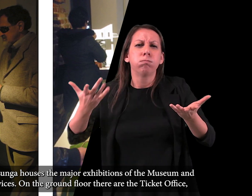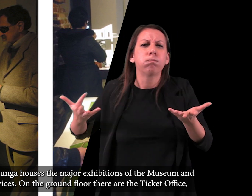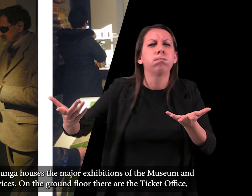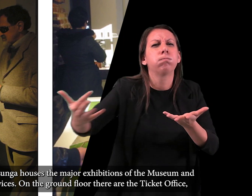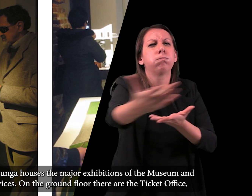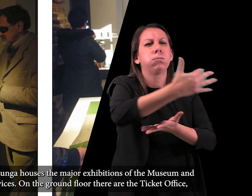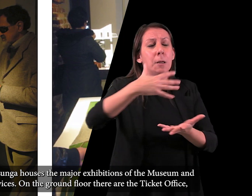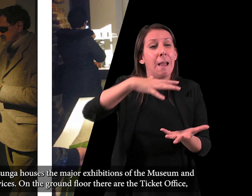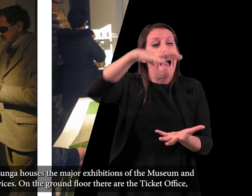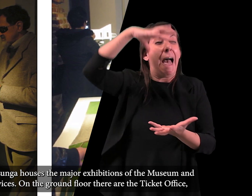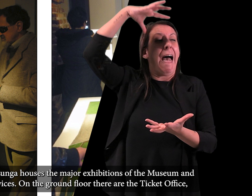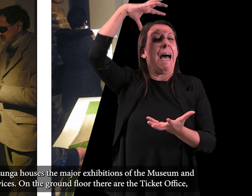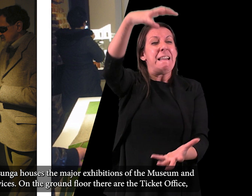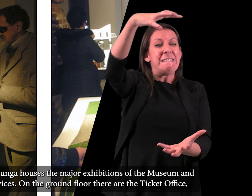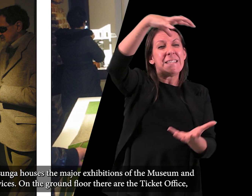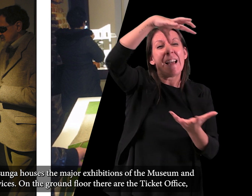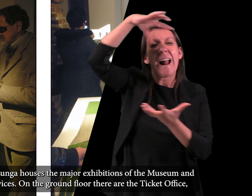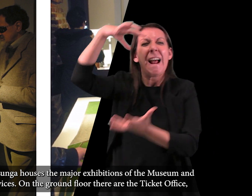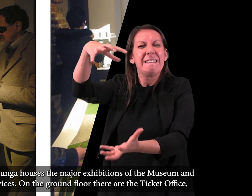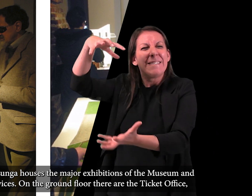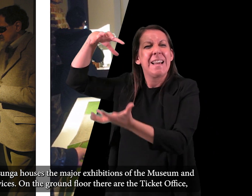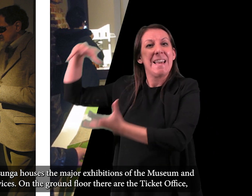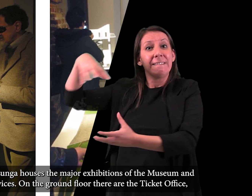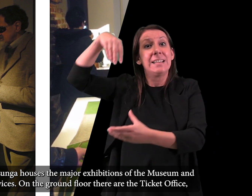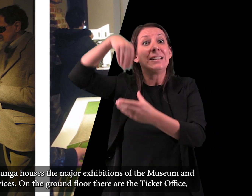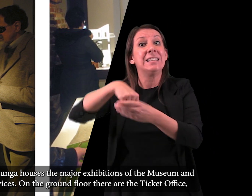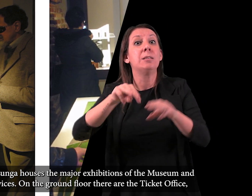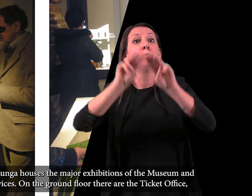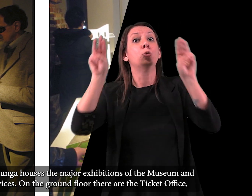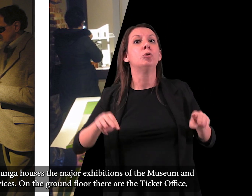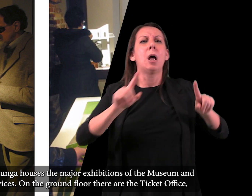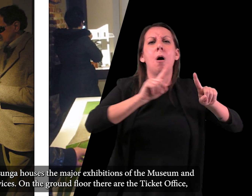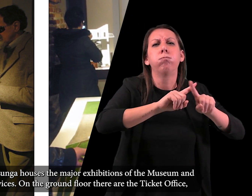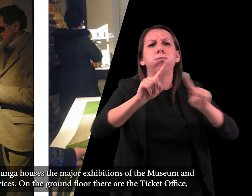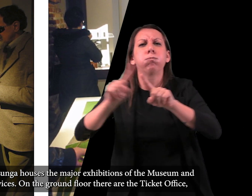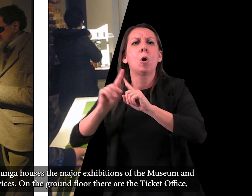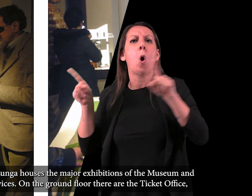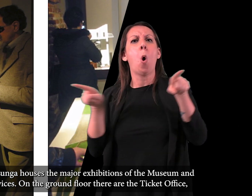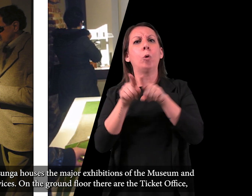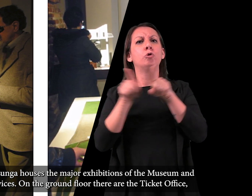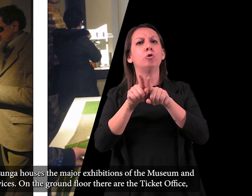services. On the ground floor, there are the ticket office,